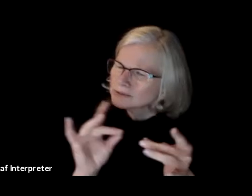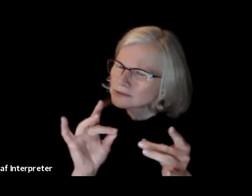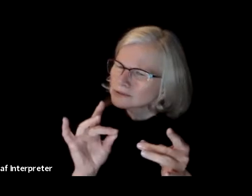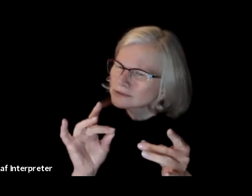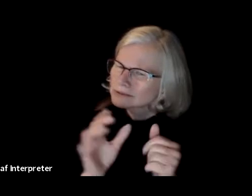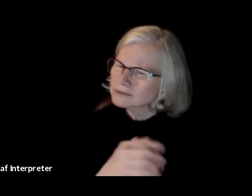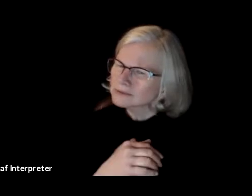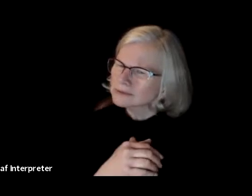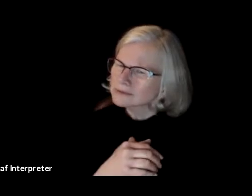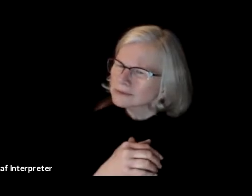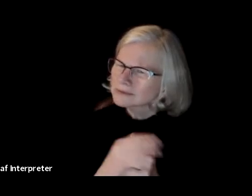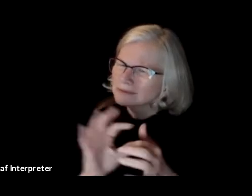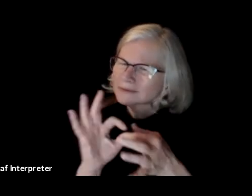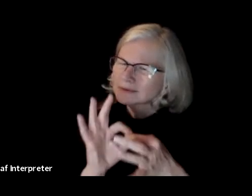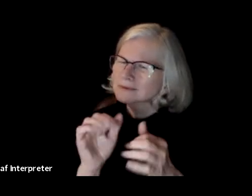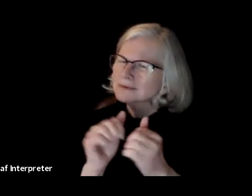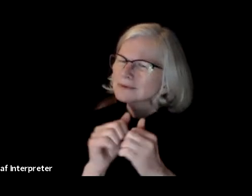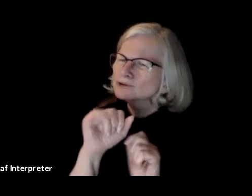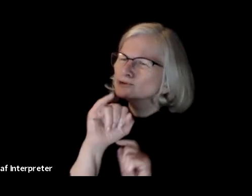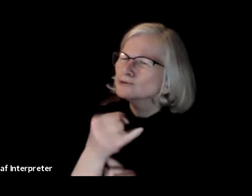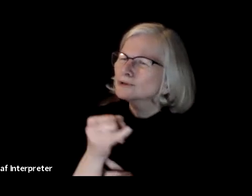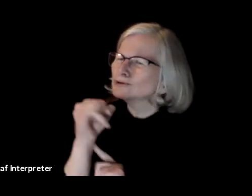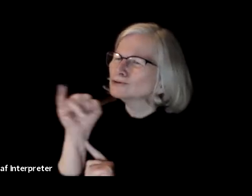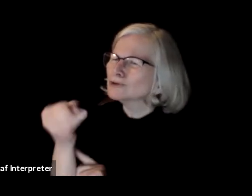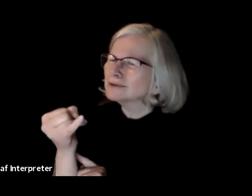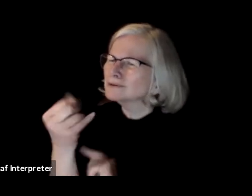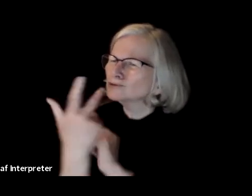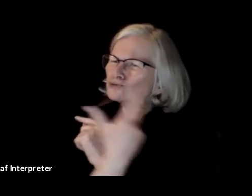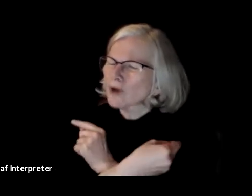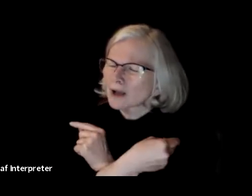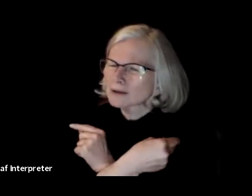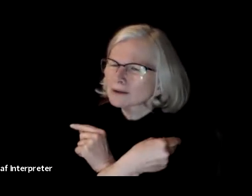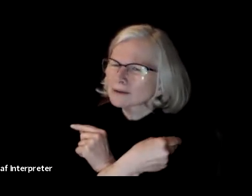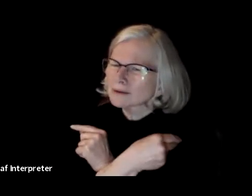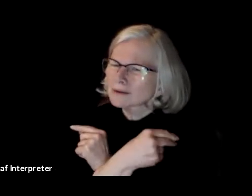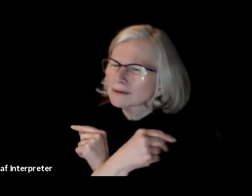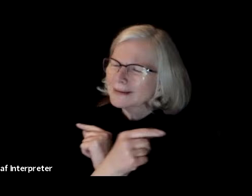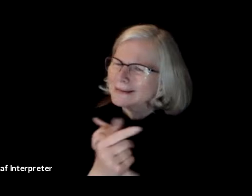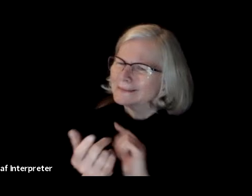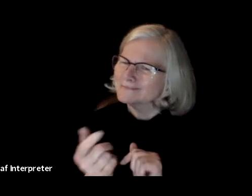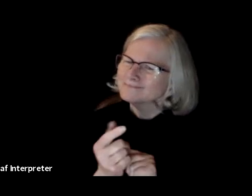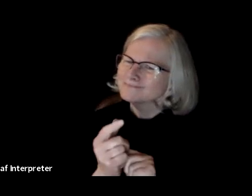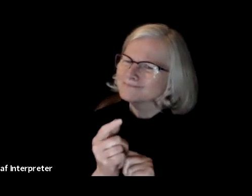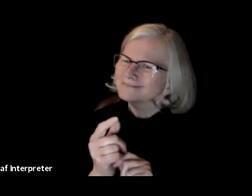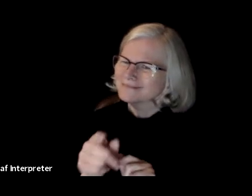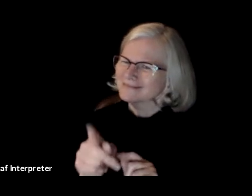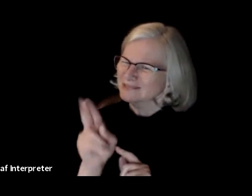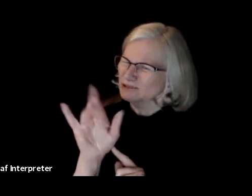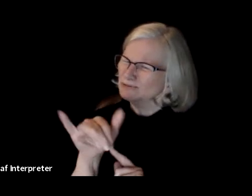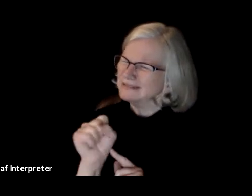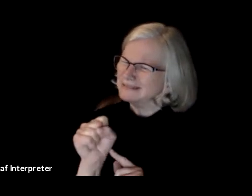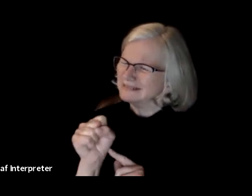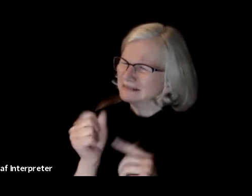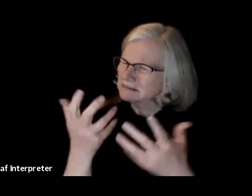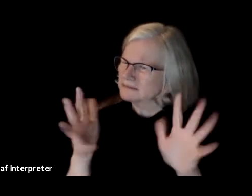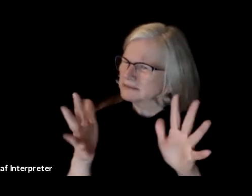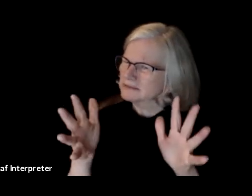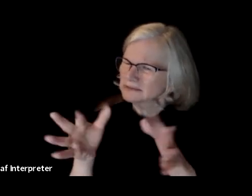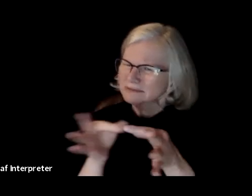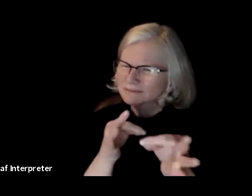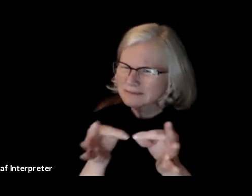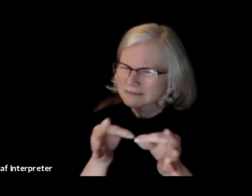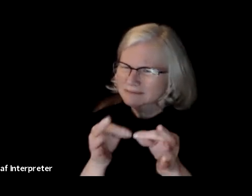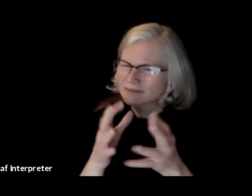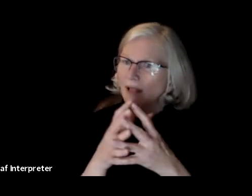J&J supply would build up. As Chris mentioned, a lot of it has to do with, we understand